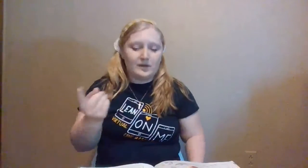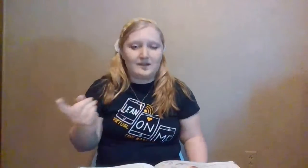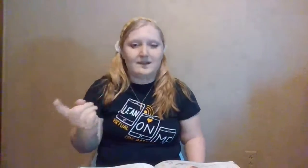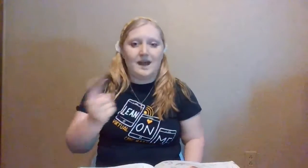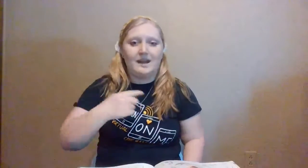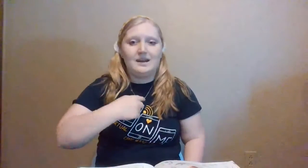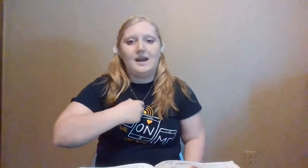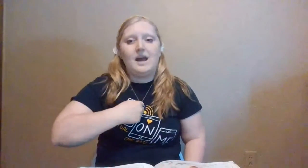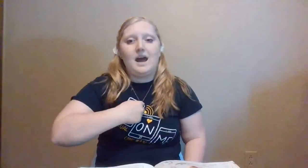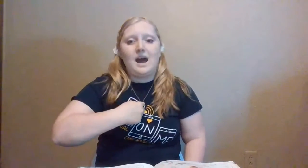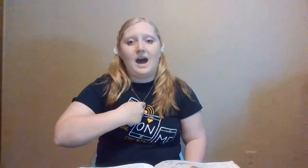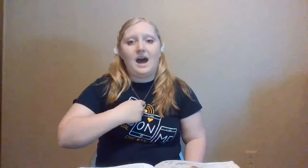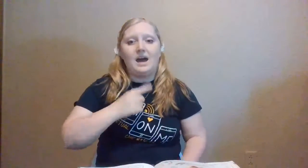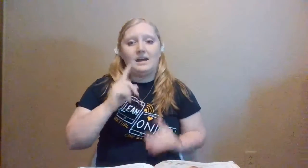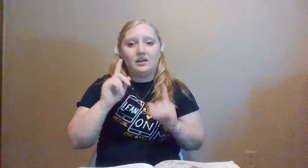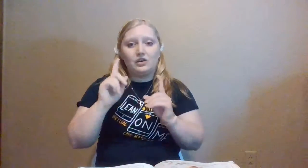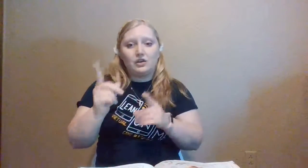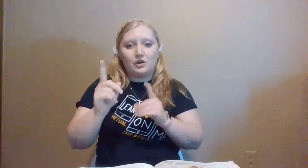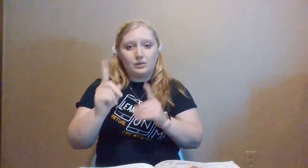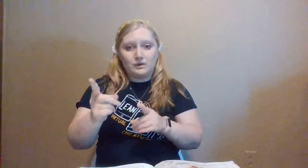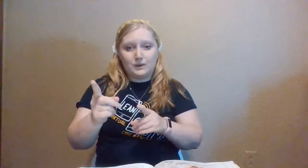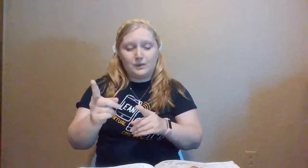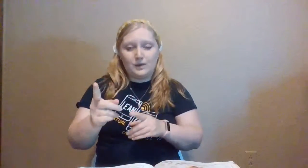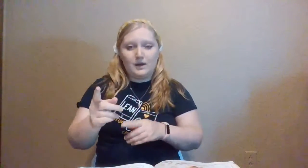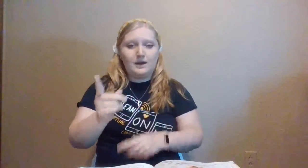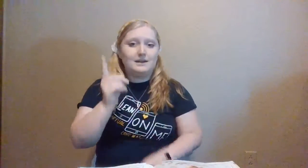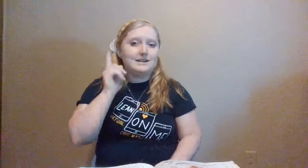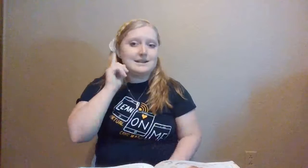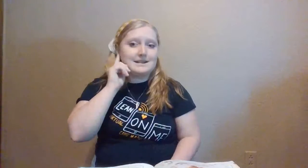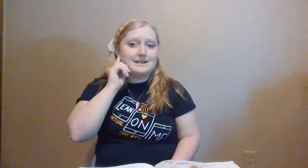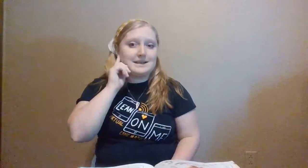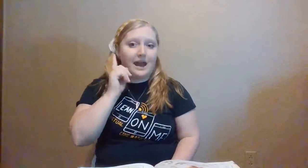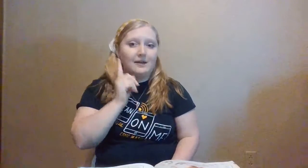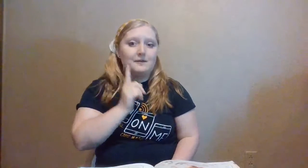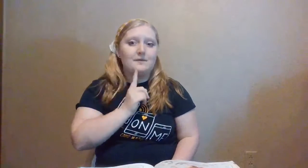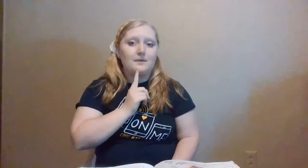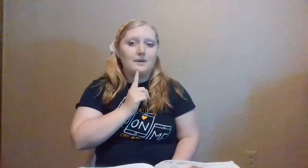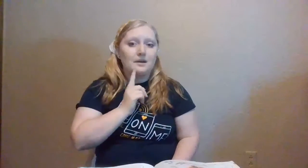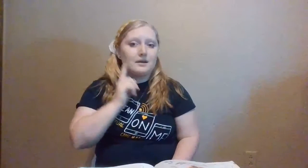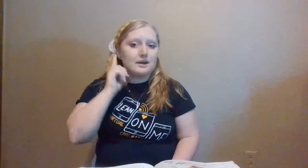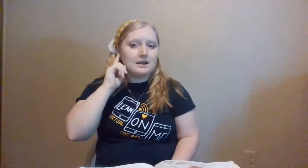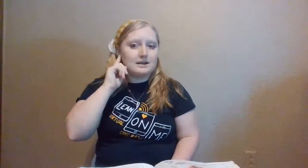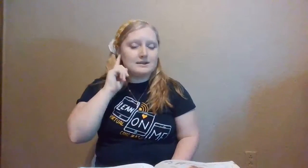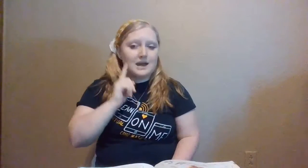Moses signed, I go to deaf